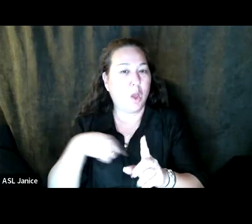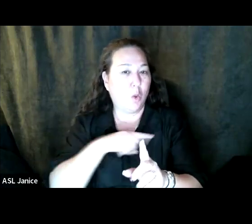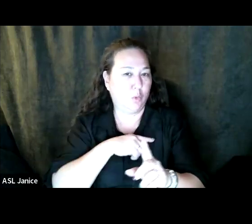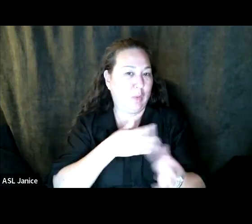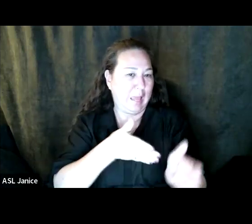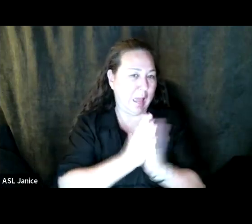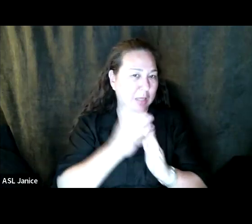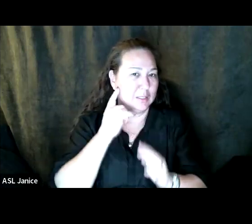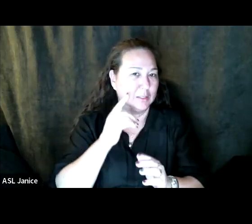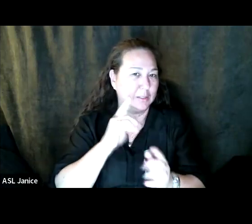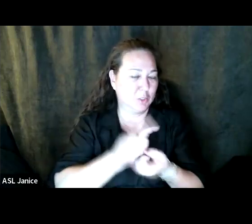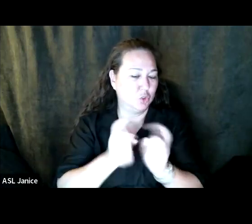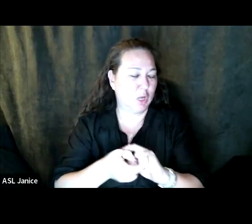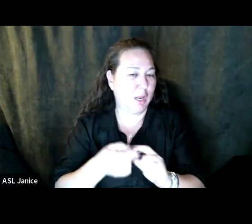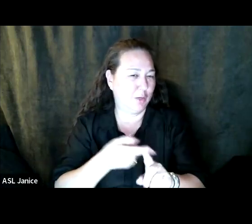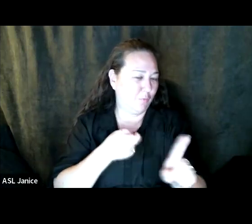400.